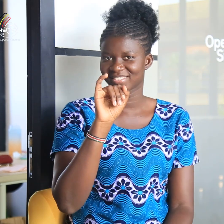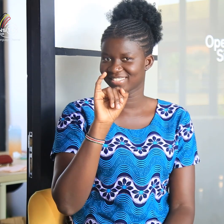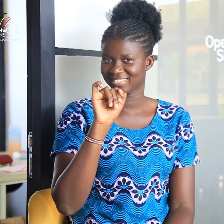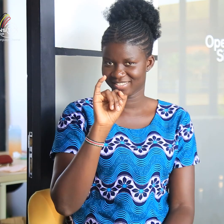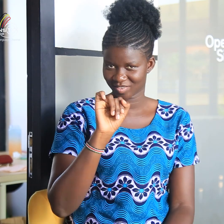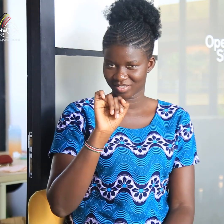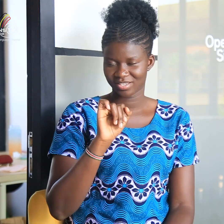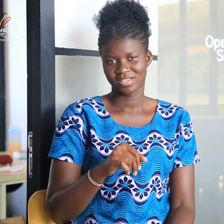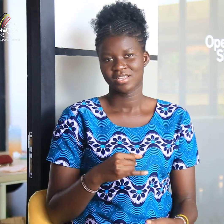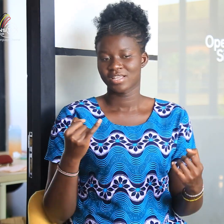My name is Hindu Gloria.